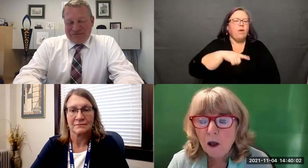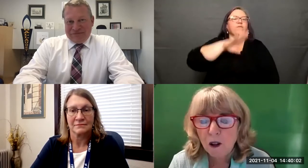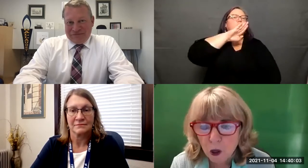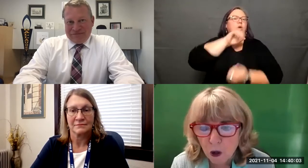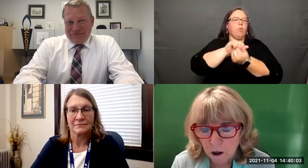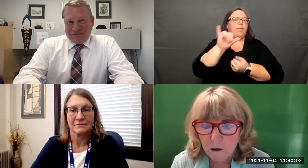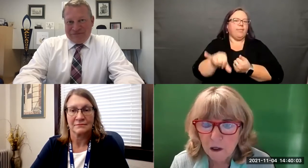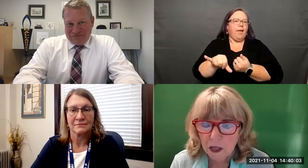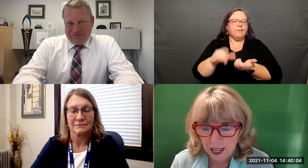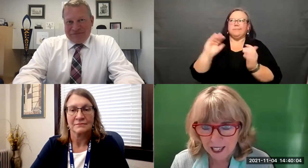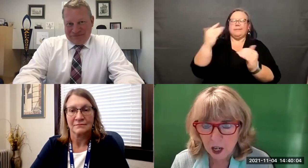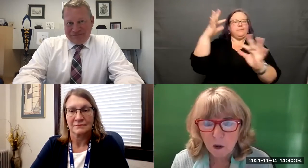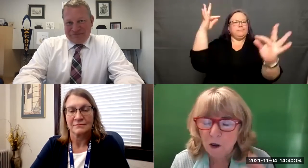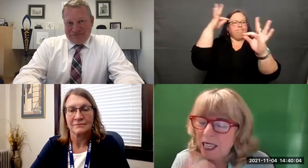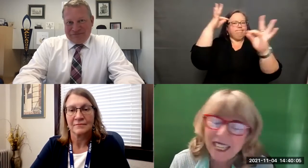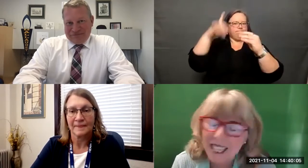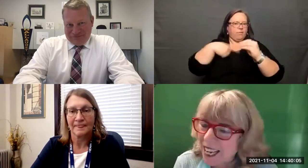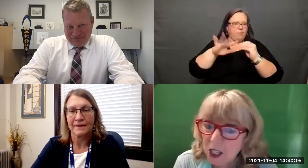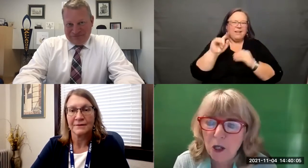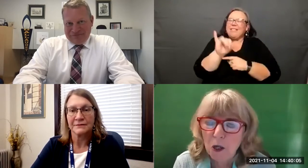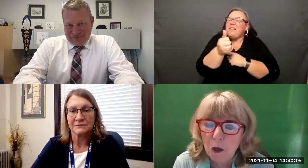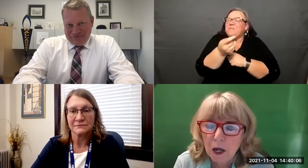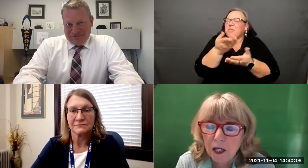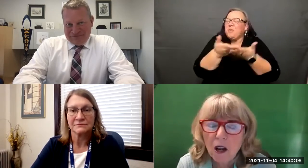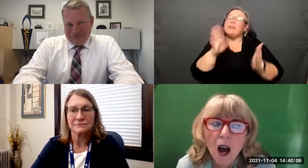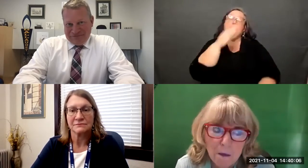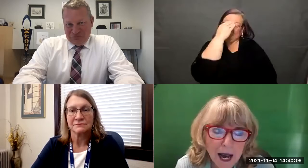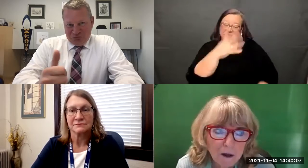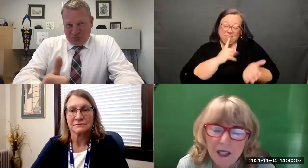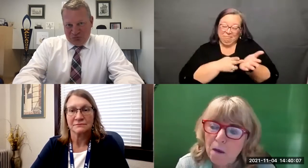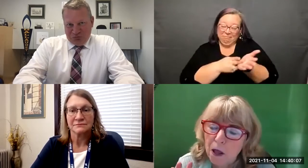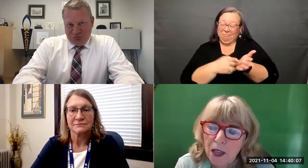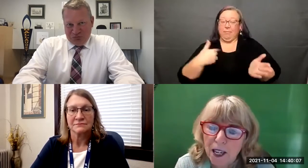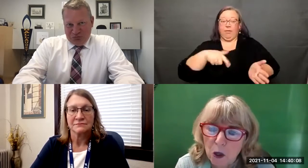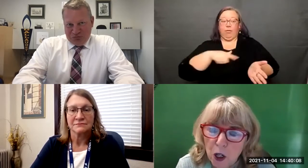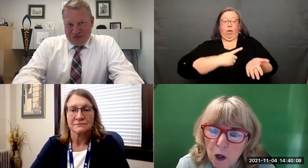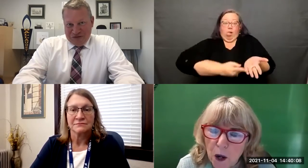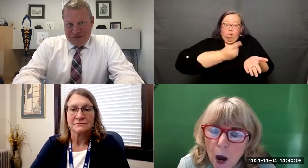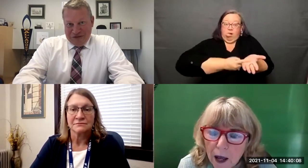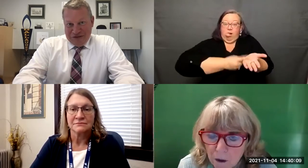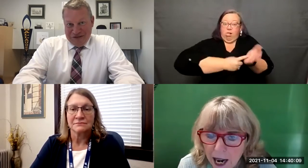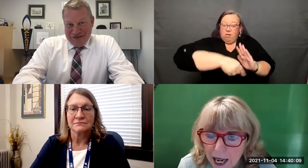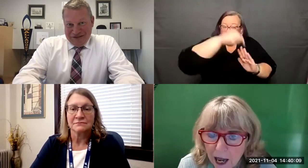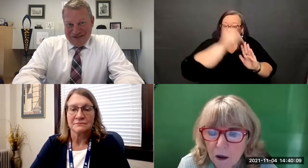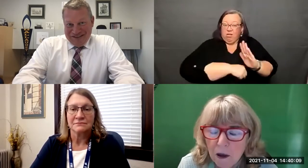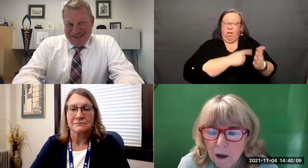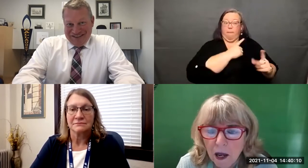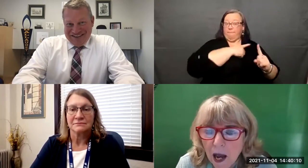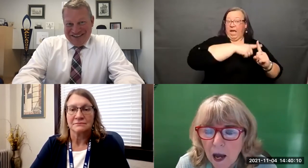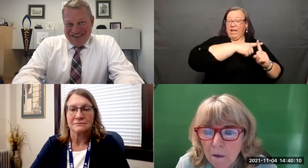those are a few of the things. We really didn't get to talk about some of the things we're doing well right now, but